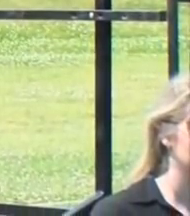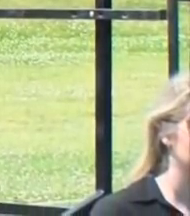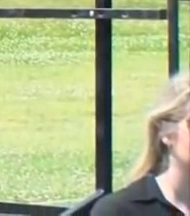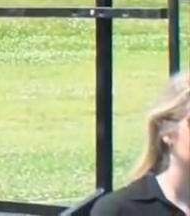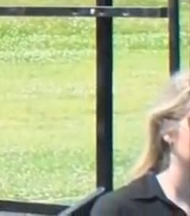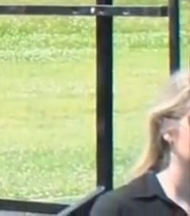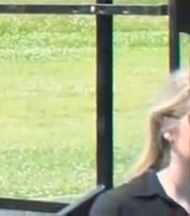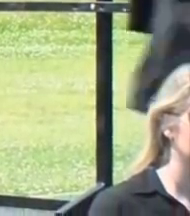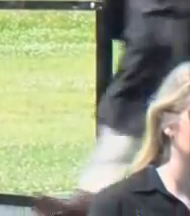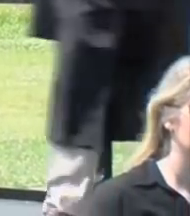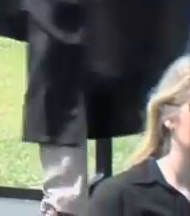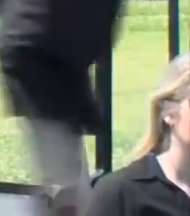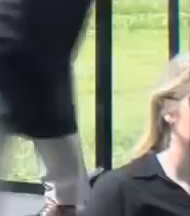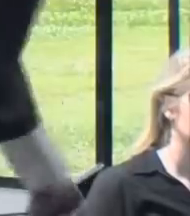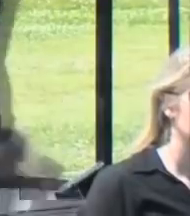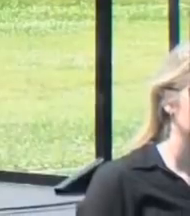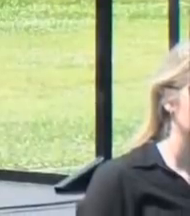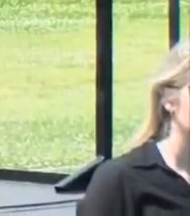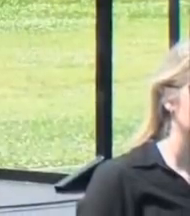Casey Collins,